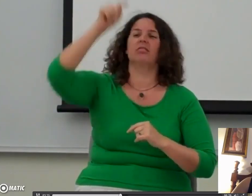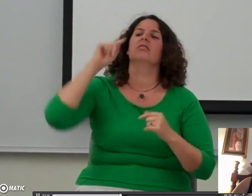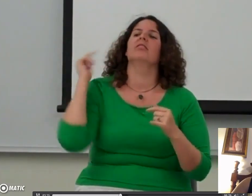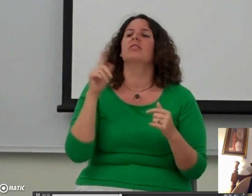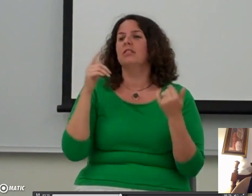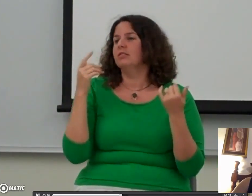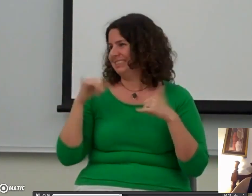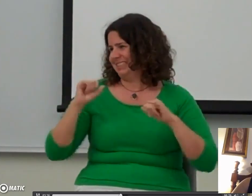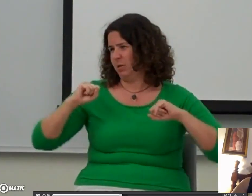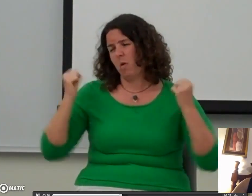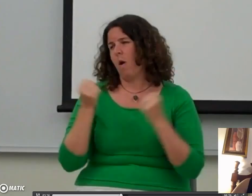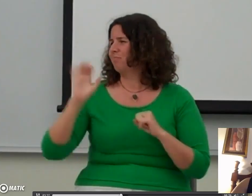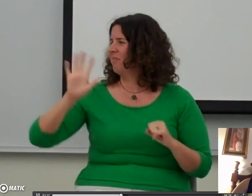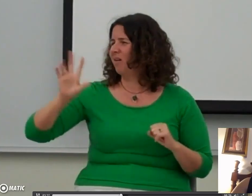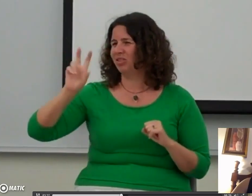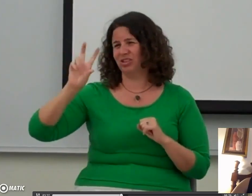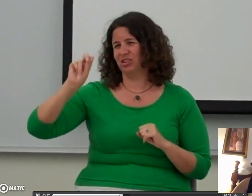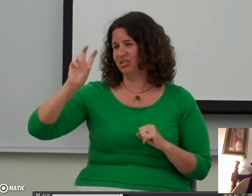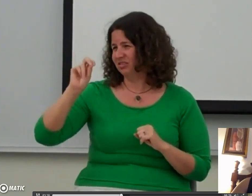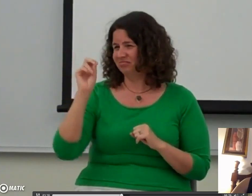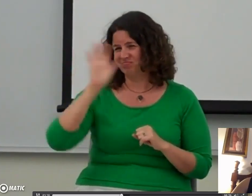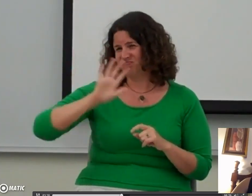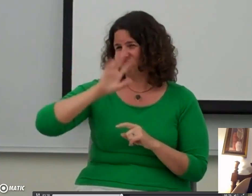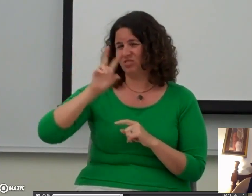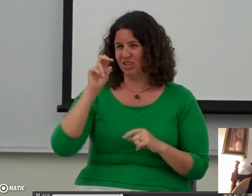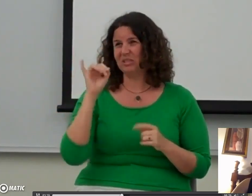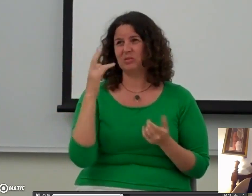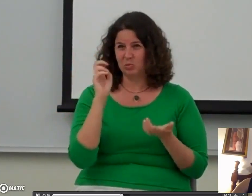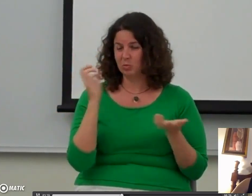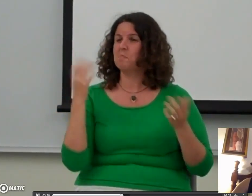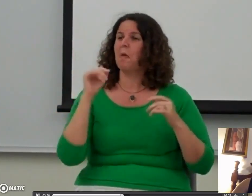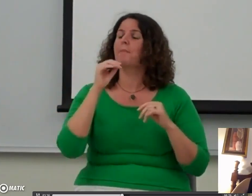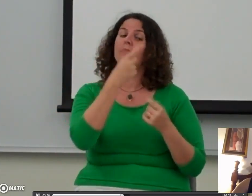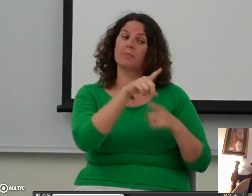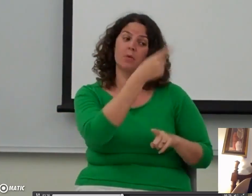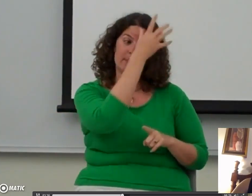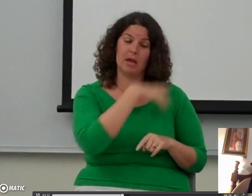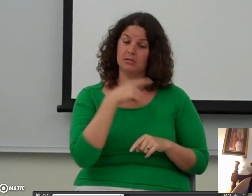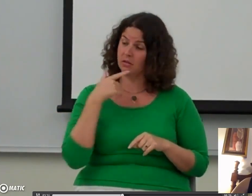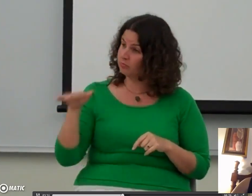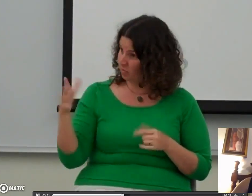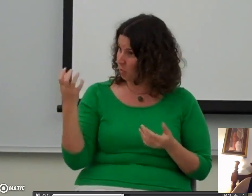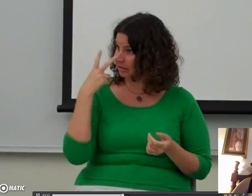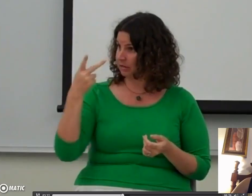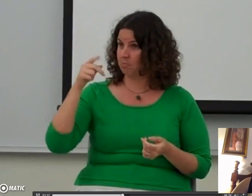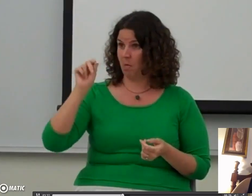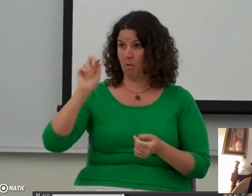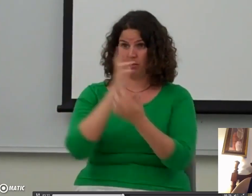like to the northern part of Alaska. Wow, it was so cold there. It was like 30 degrees. So there was a